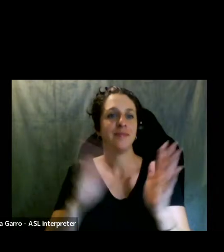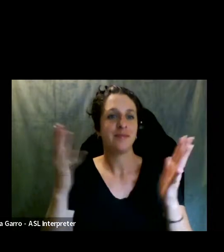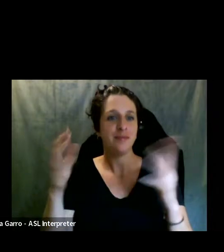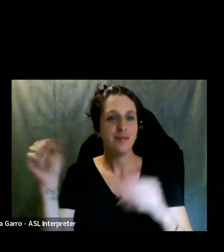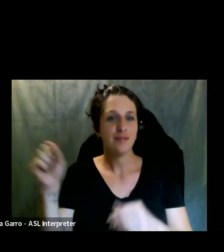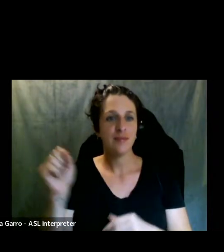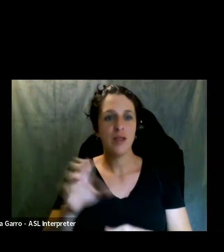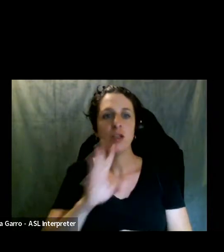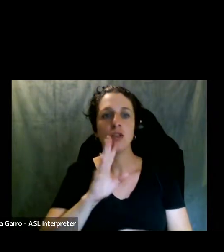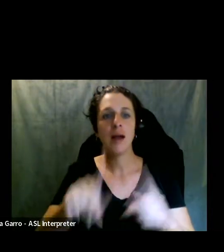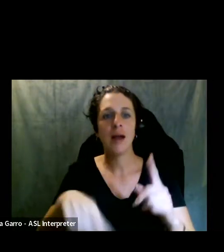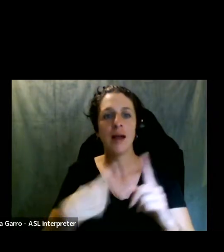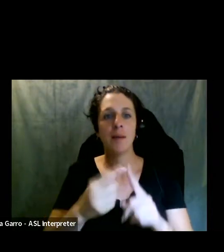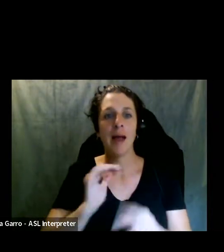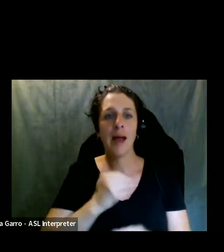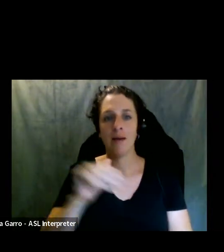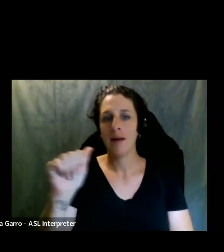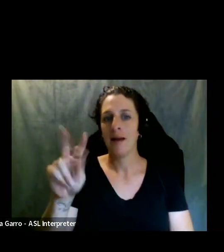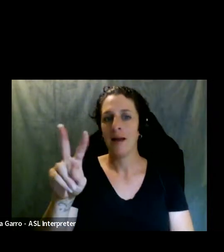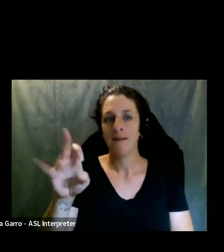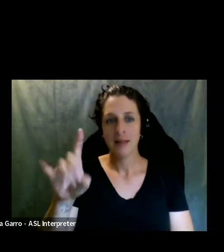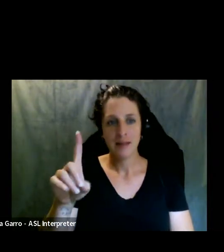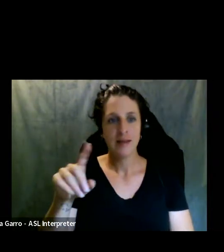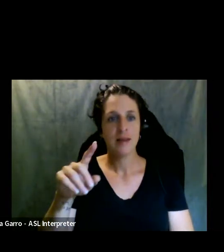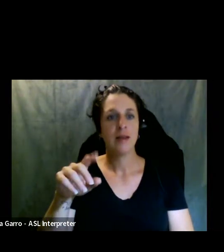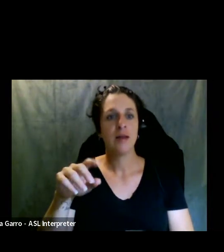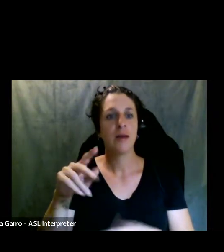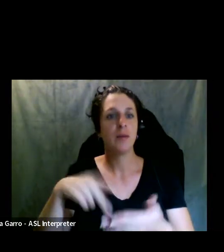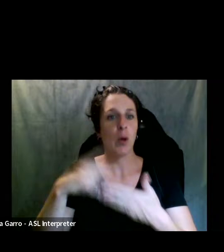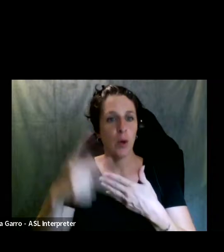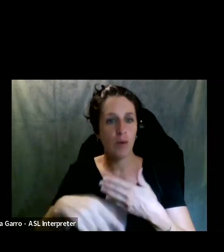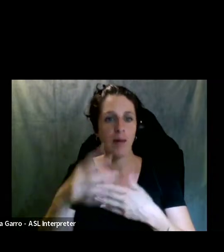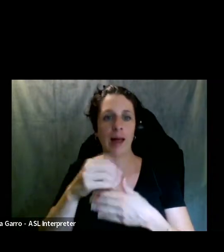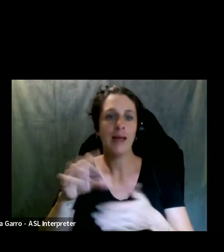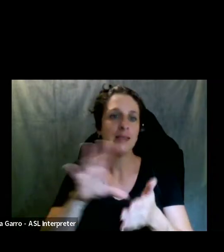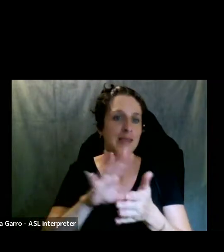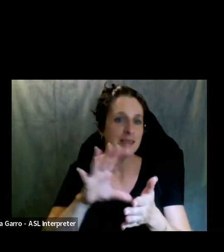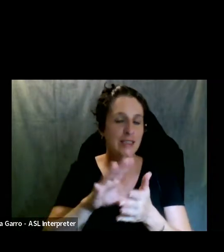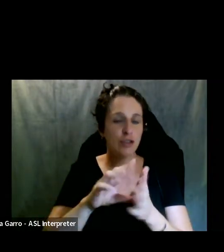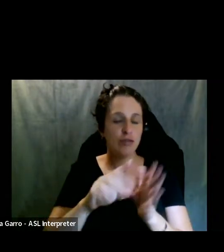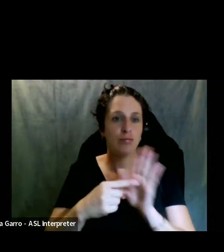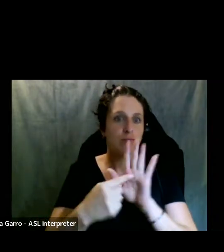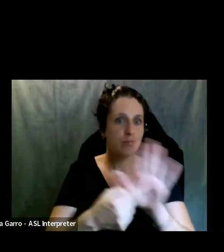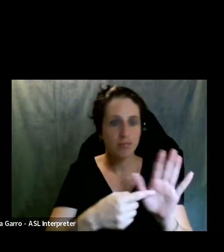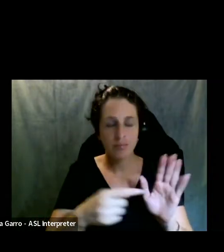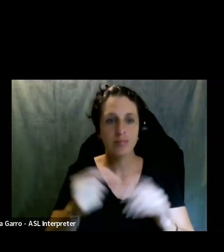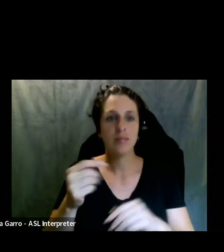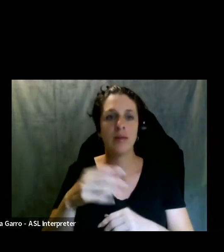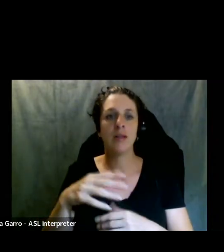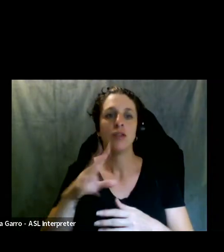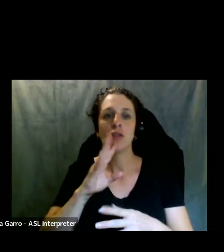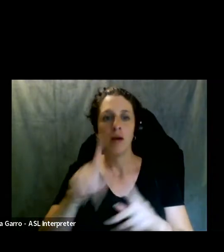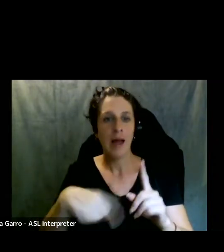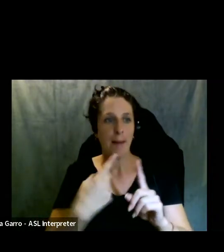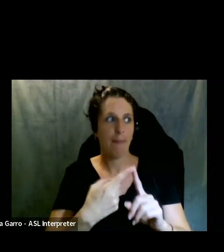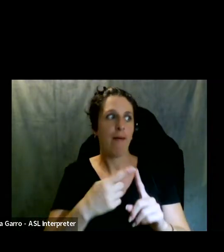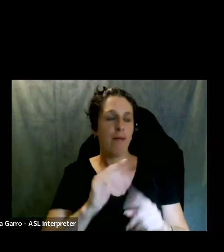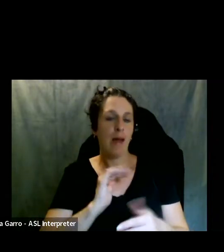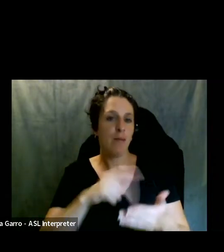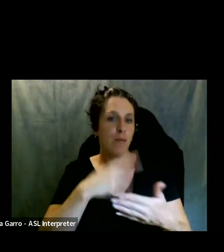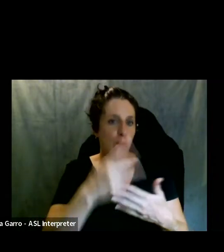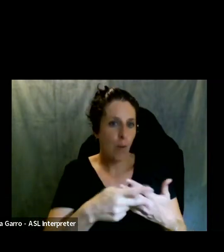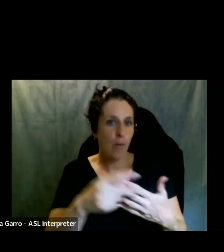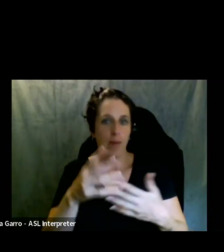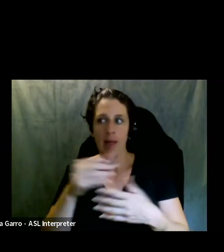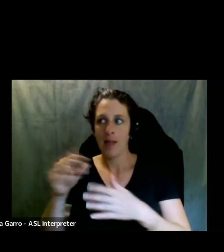our AVID program and our AVID senior standouts, talk a little bit about the program as well as some of our senior standouts. I know they're here